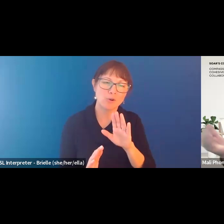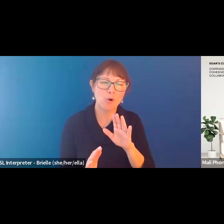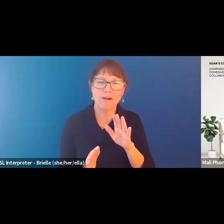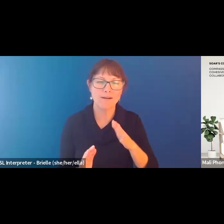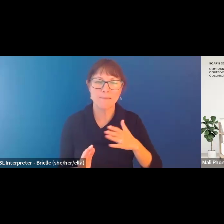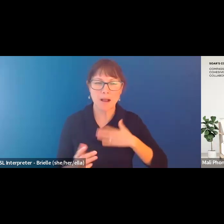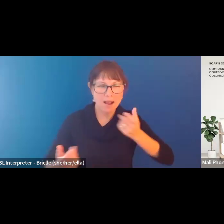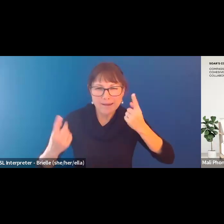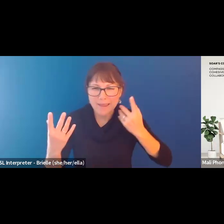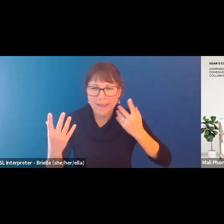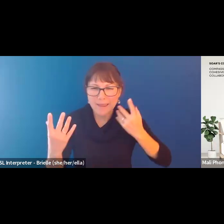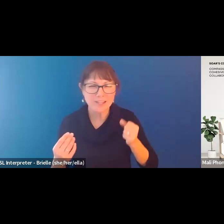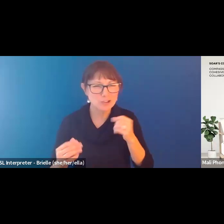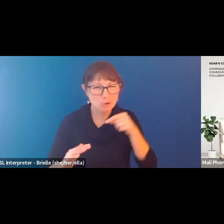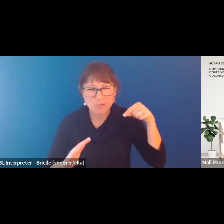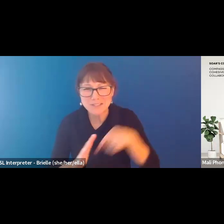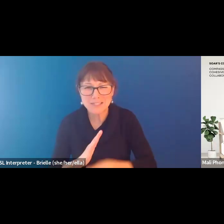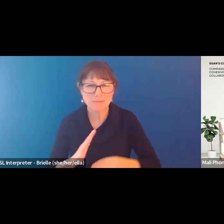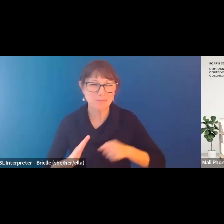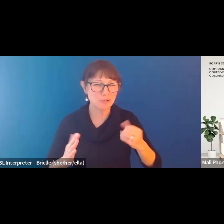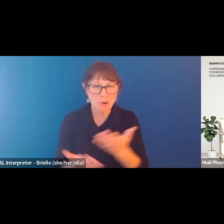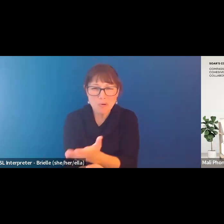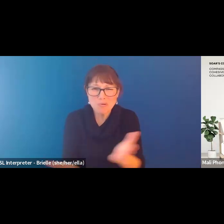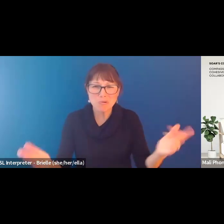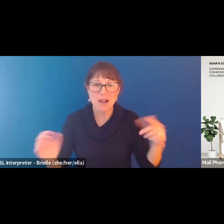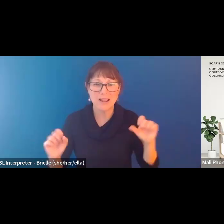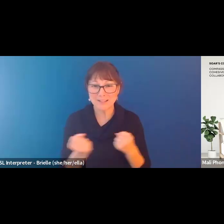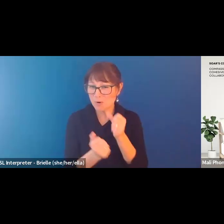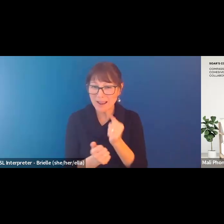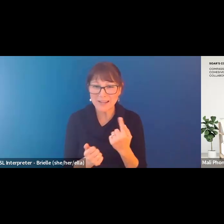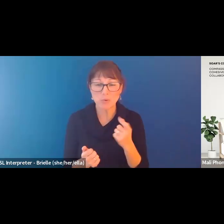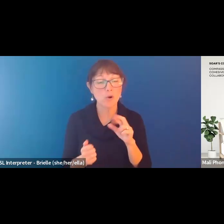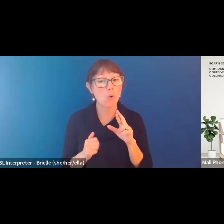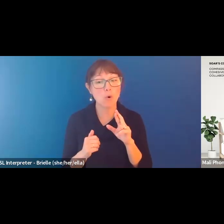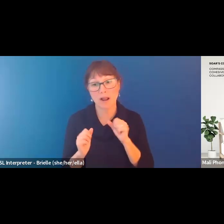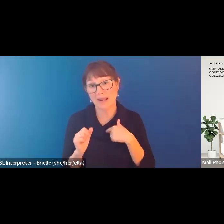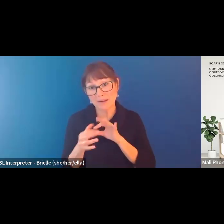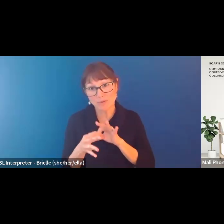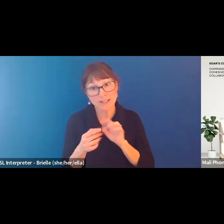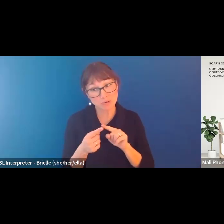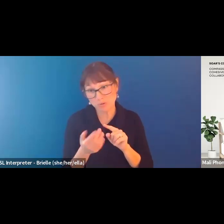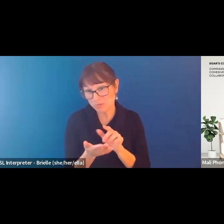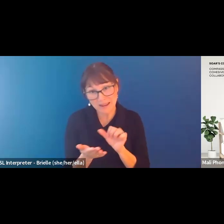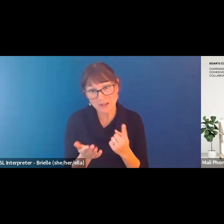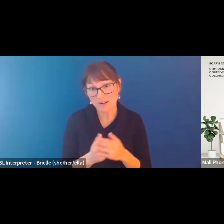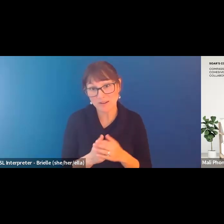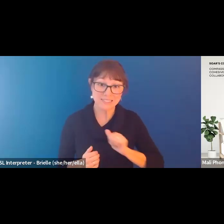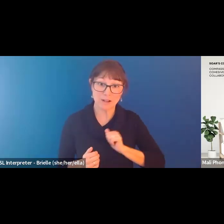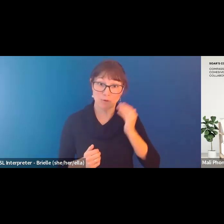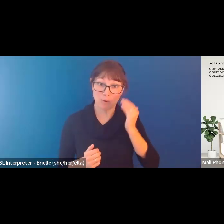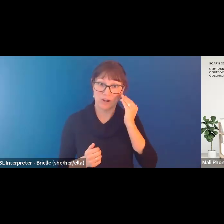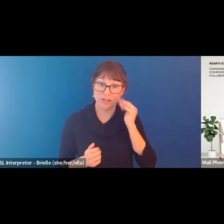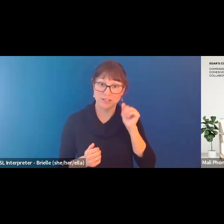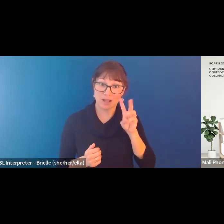deep, so wide that I can just about support anyone or at least relate to just about anyone. Self-awareness is